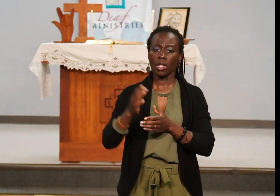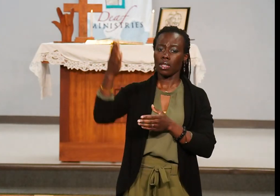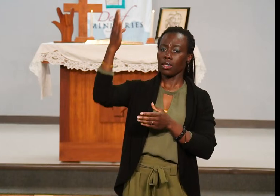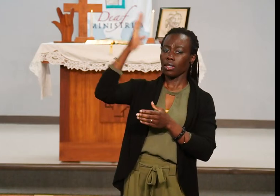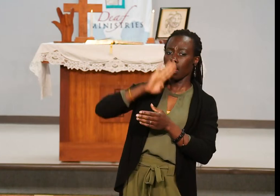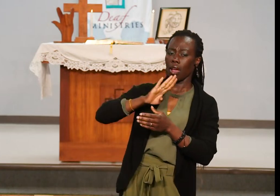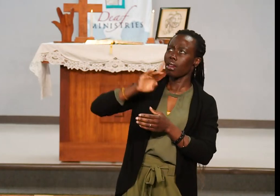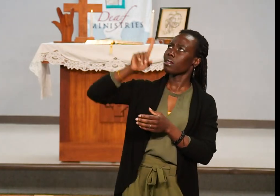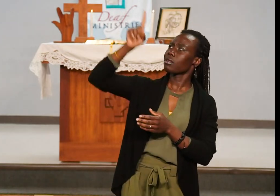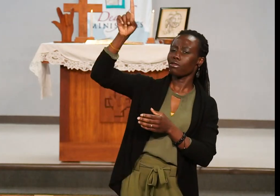God.